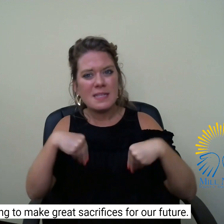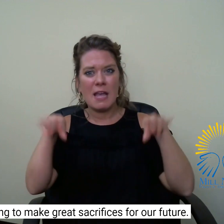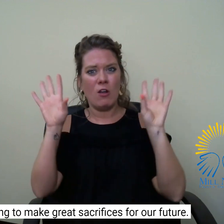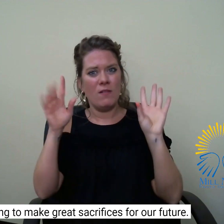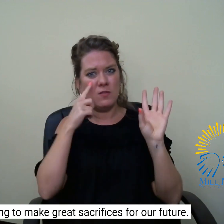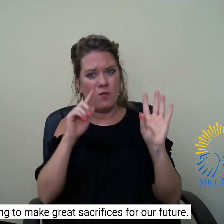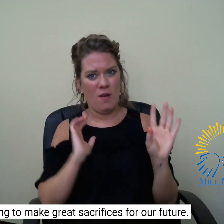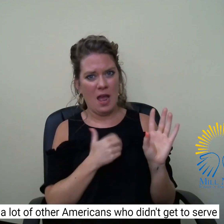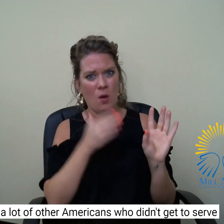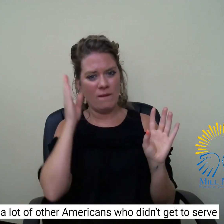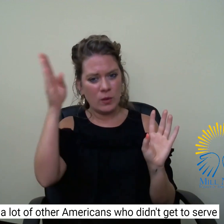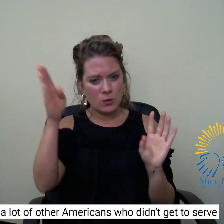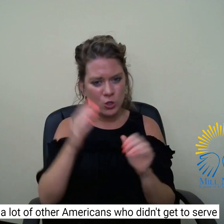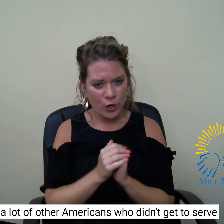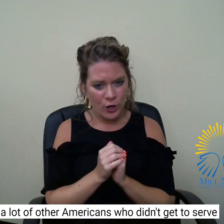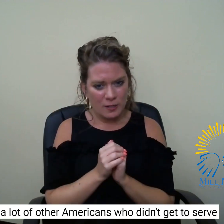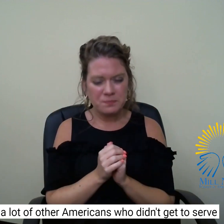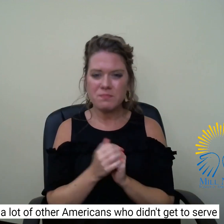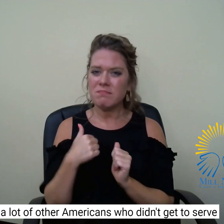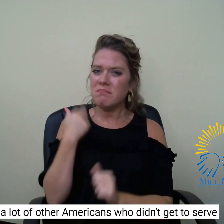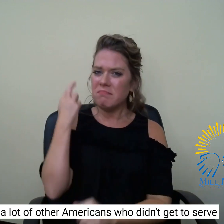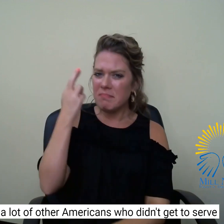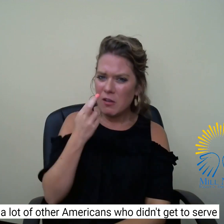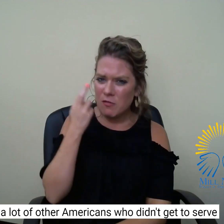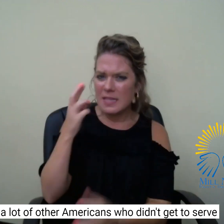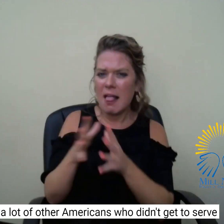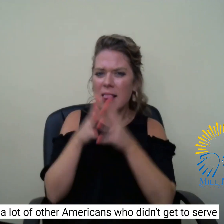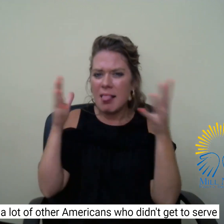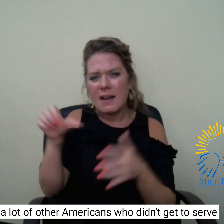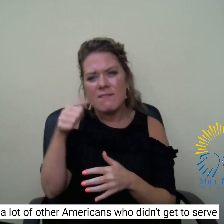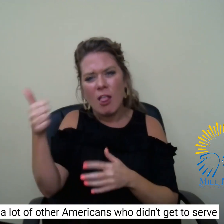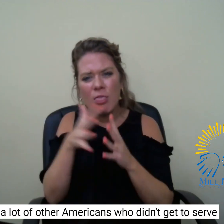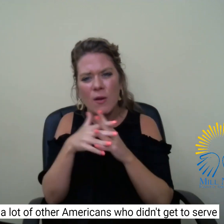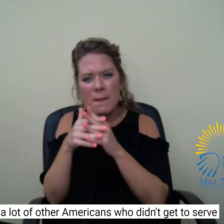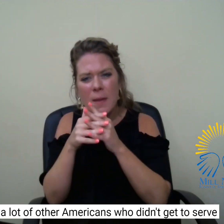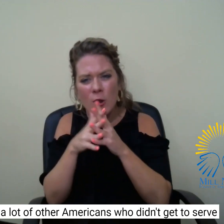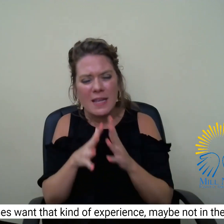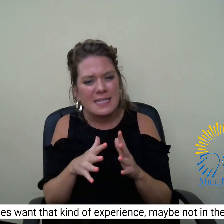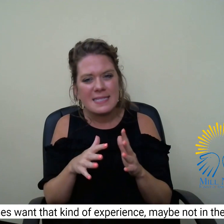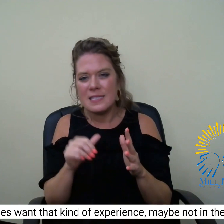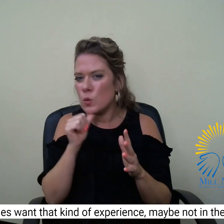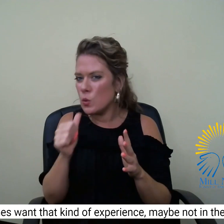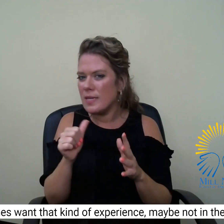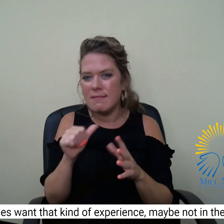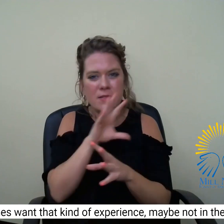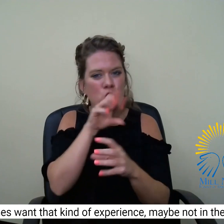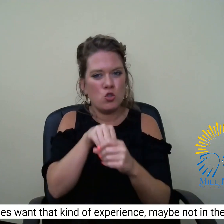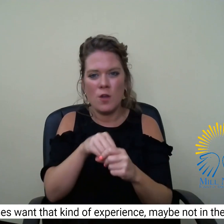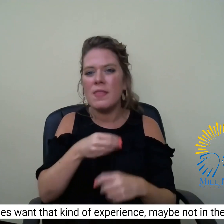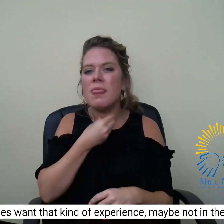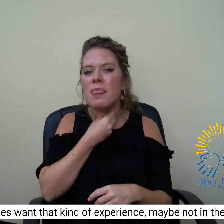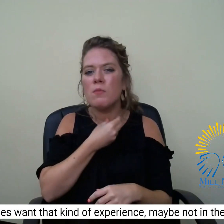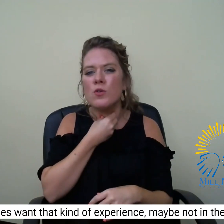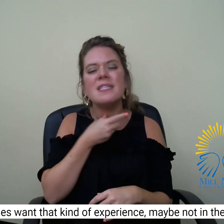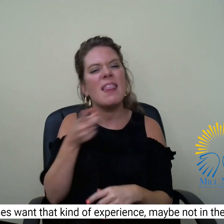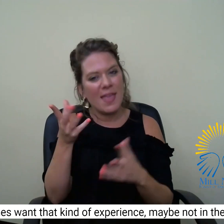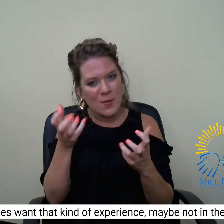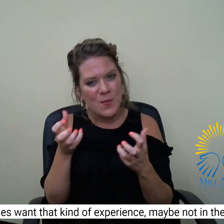future. And I realized that a lot of other Americans who didn't get to serve with me in the Marines want that kind of experience, maybe not in